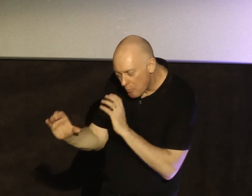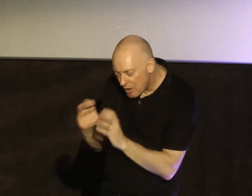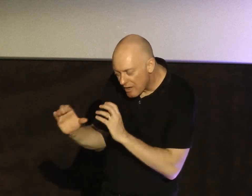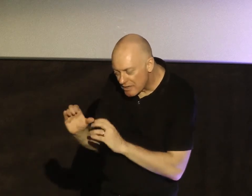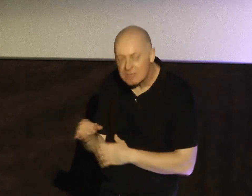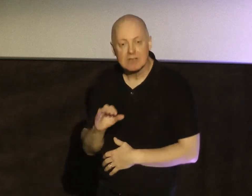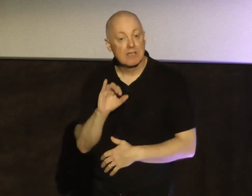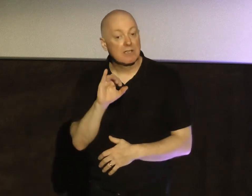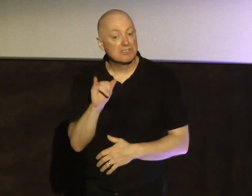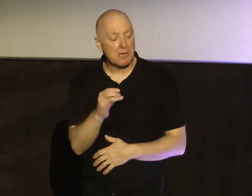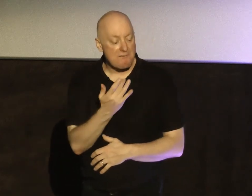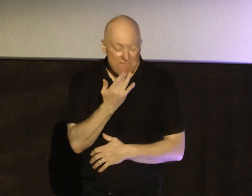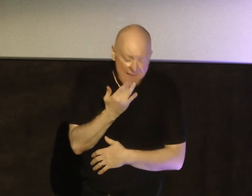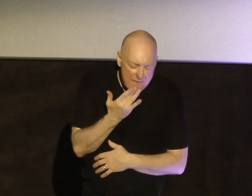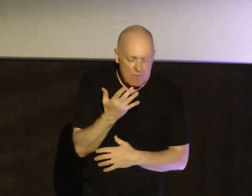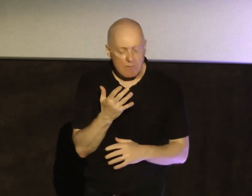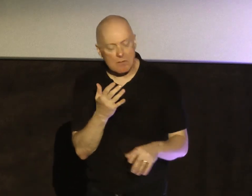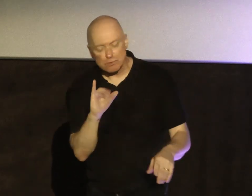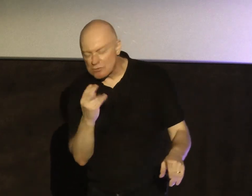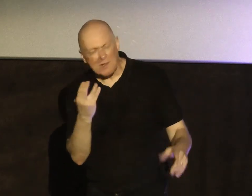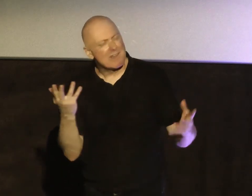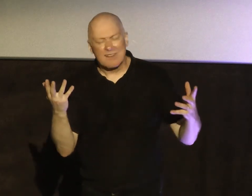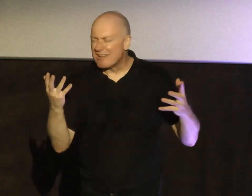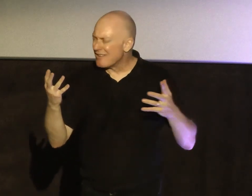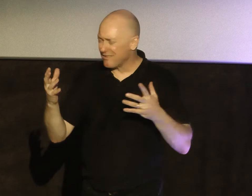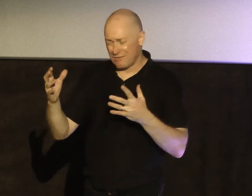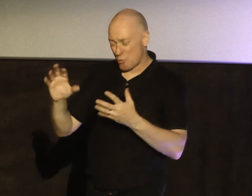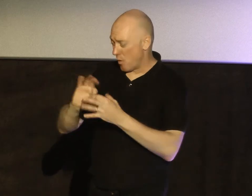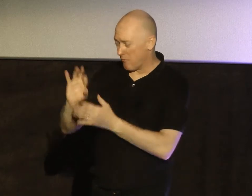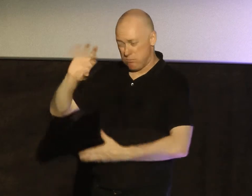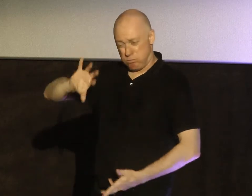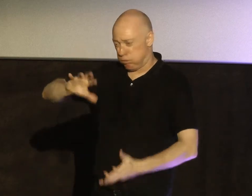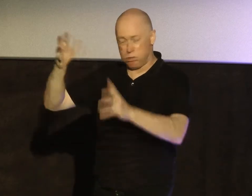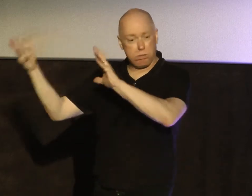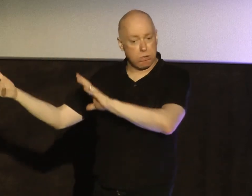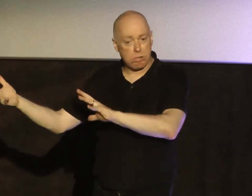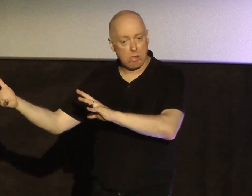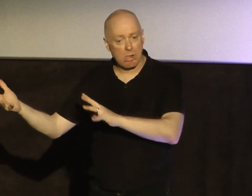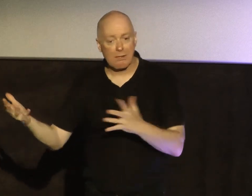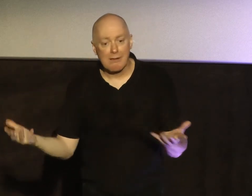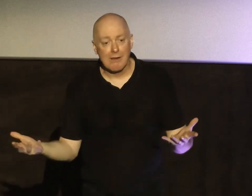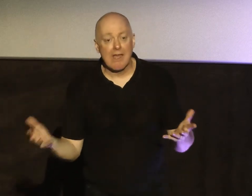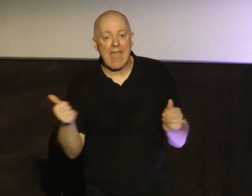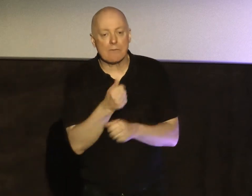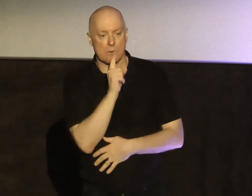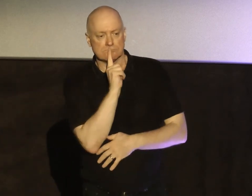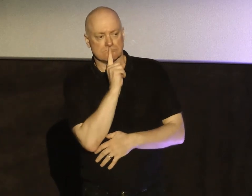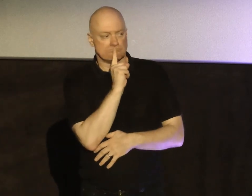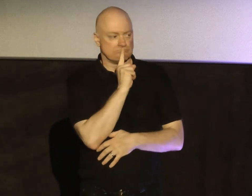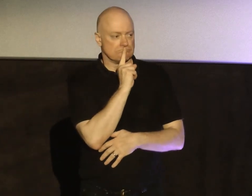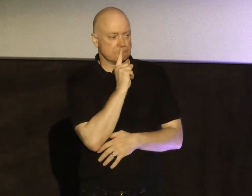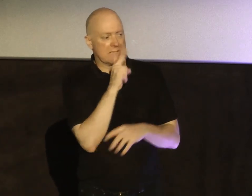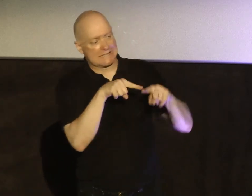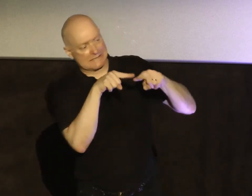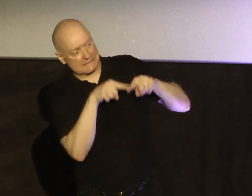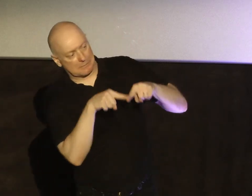There's all these things happening in their relationships, and no one is calling it for what it is. And therefore, there's all this dependence and passivity